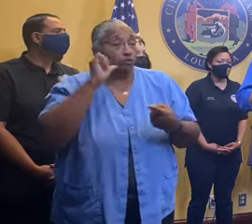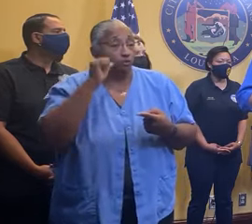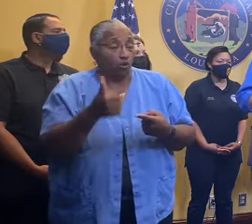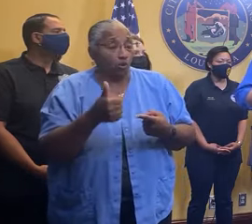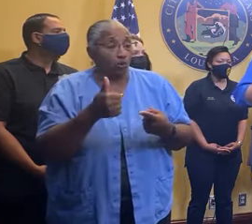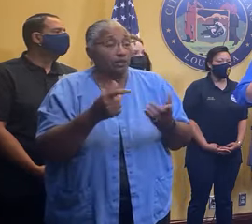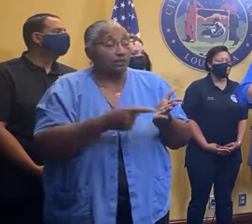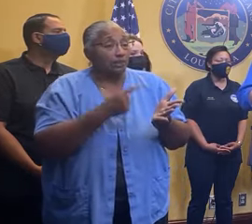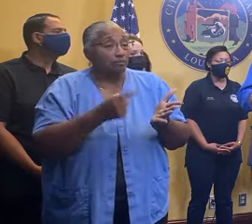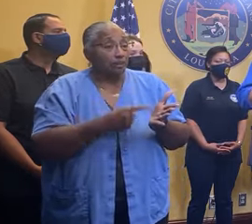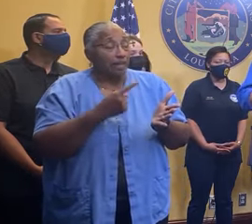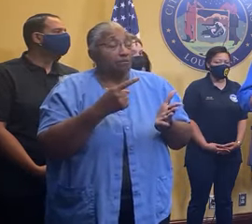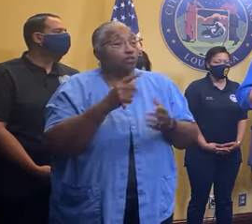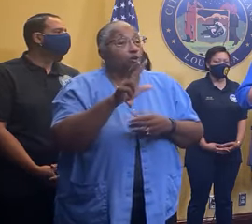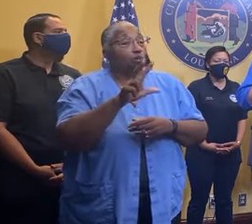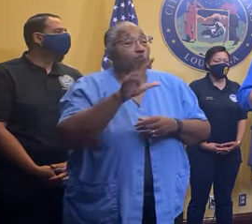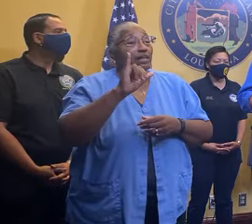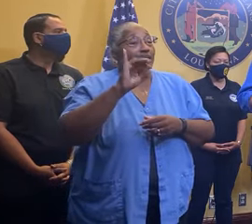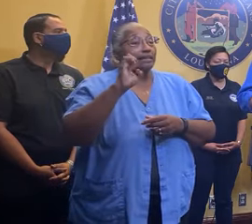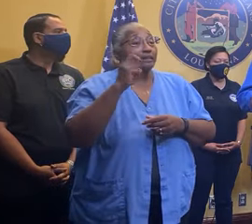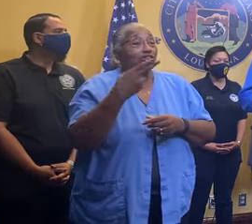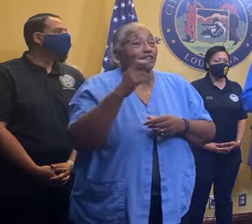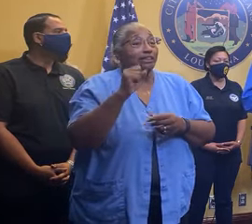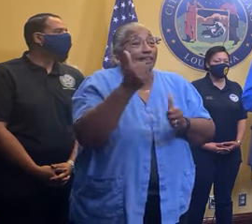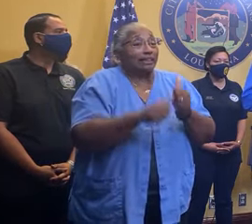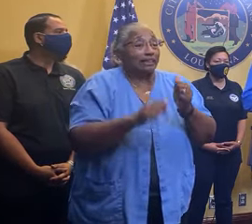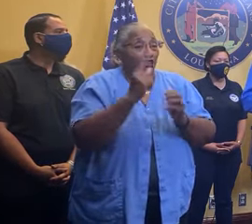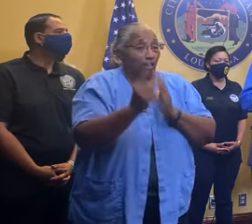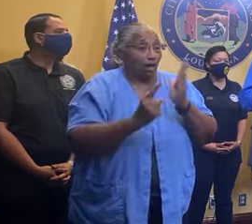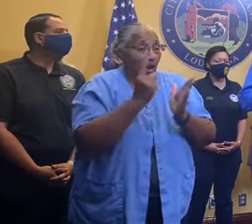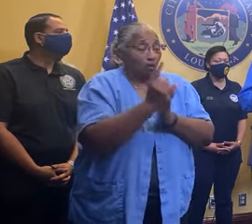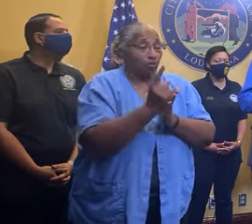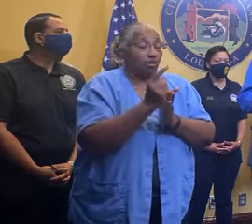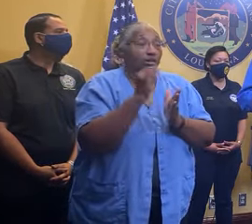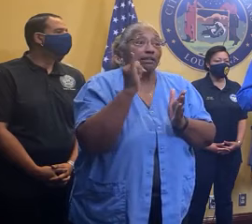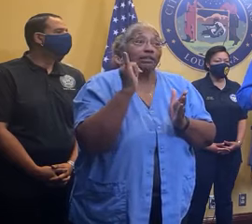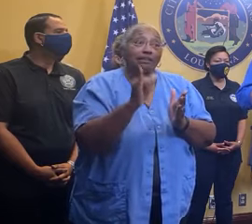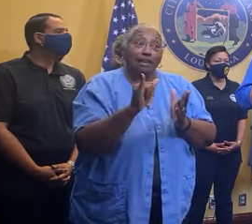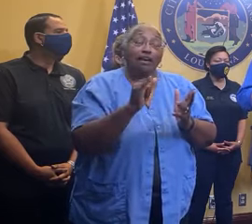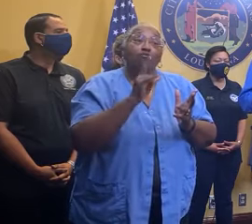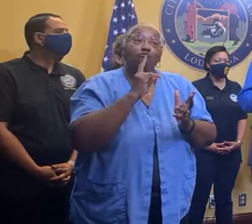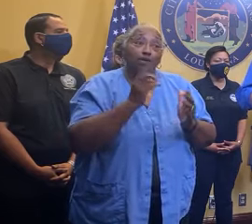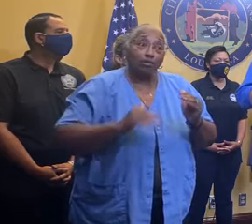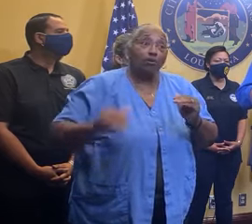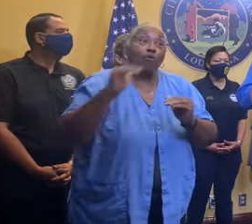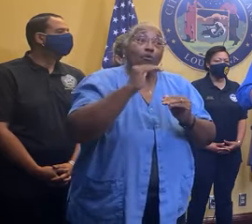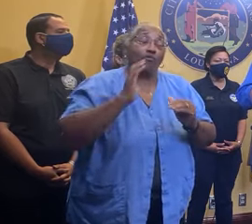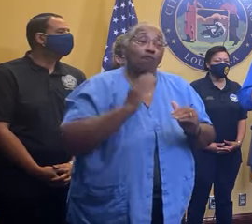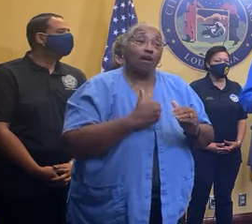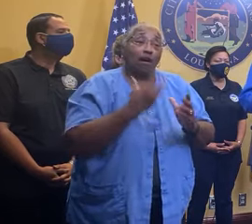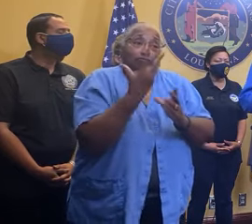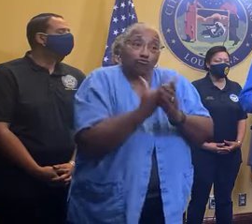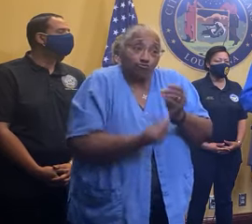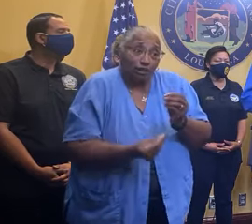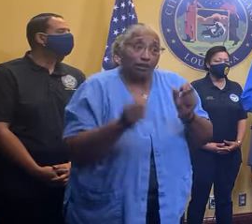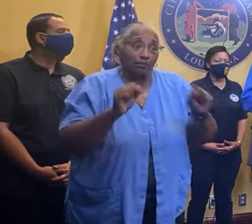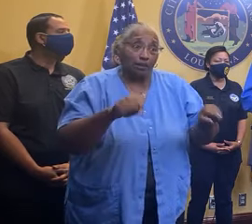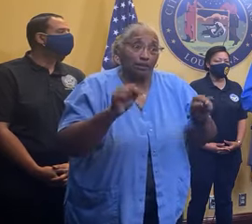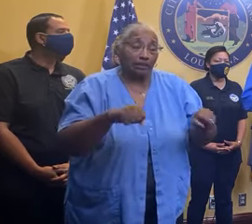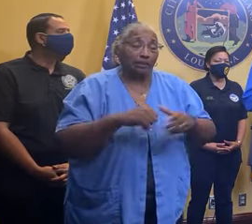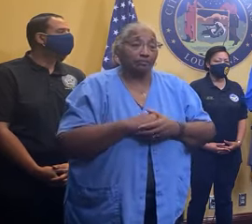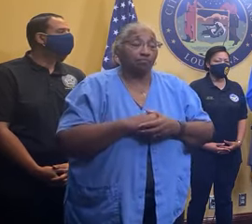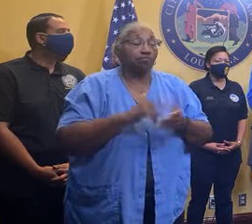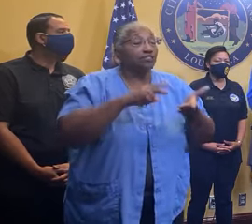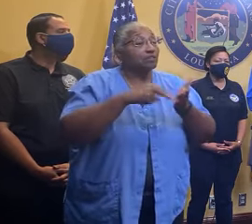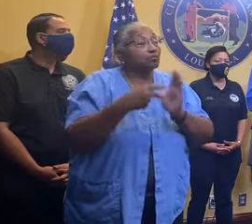a rainfall rate of 3 inches per hour, which greatly exceeds our existing drainage ability. What that